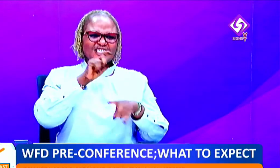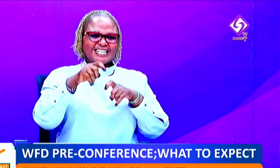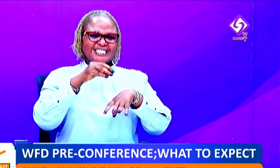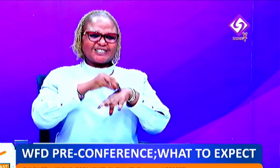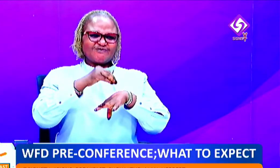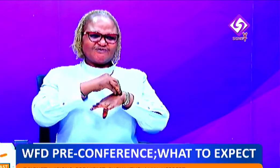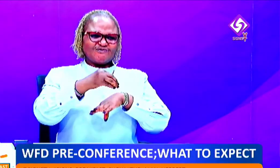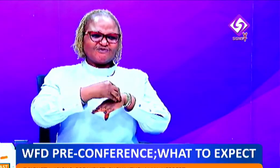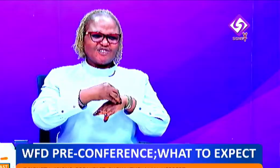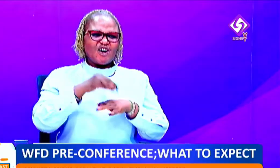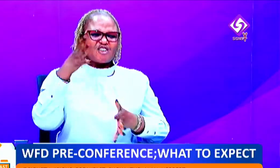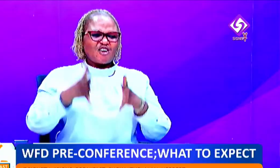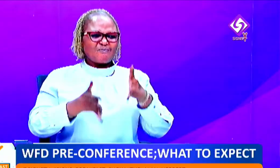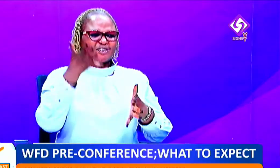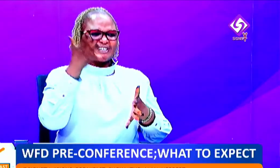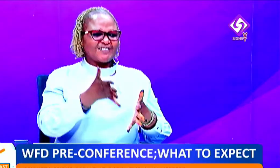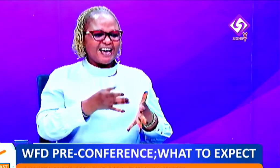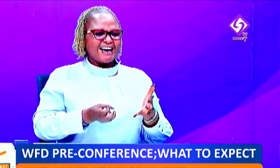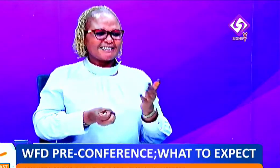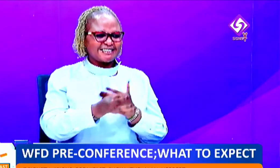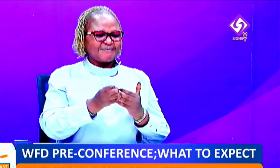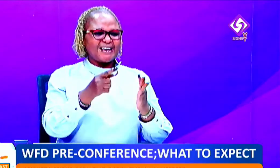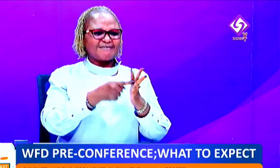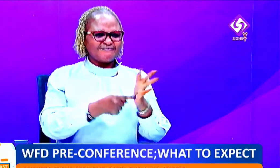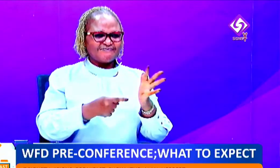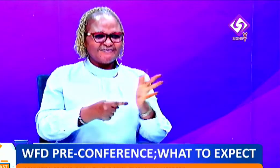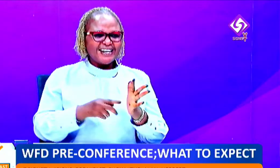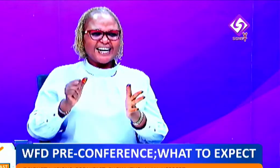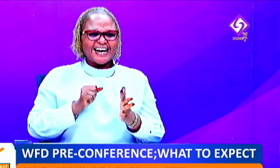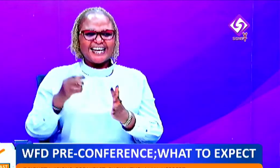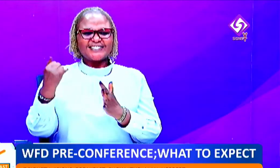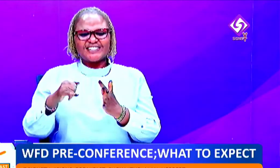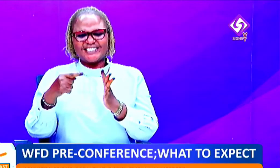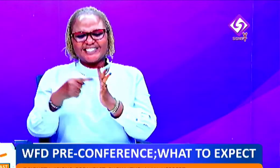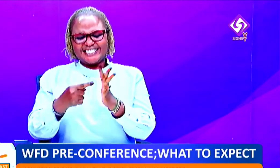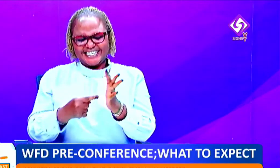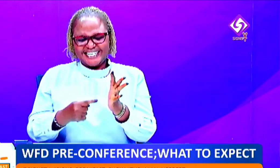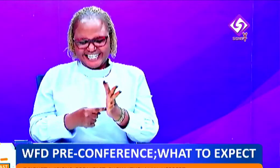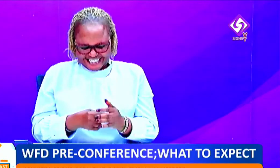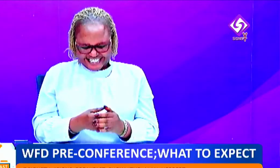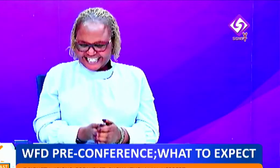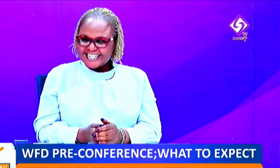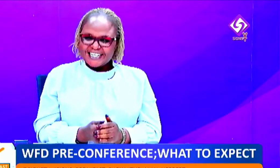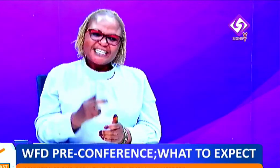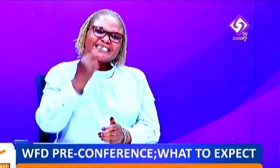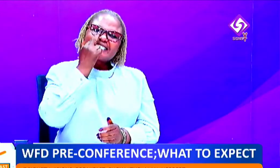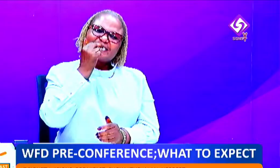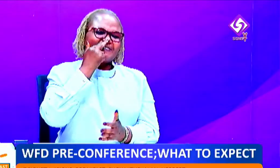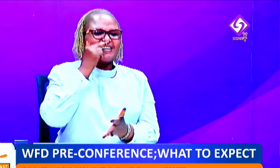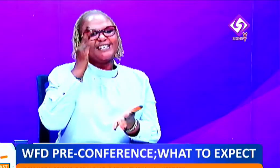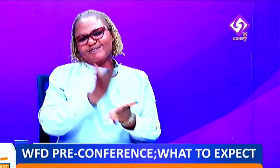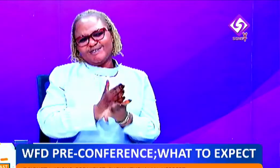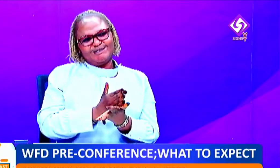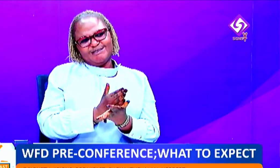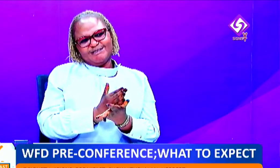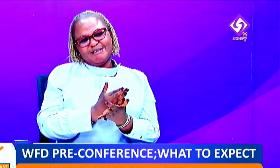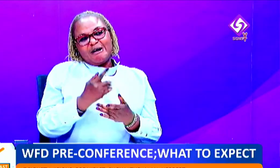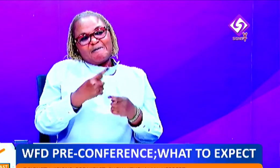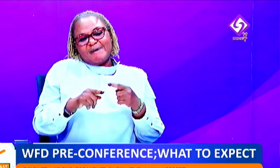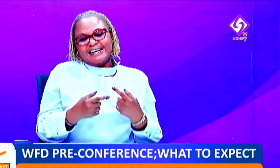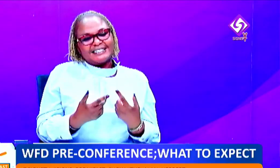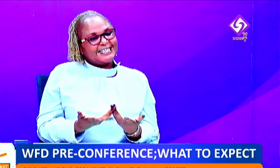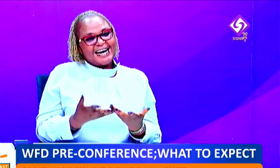to a hospital, and when they're doing their test, you know, you have the AI that is explaining this and that, and you're trying to explain your issues. It's